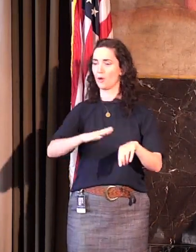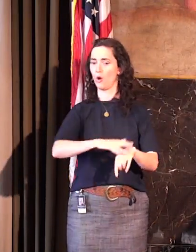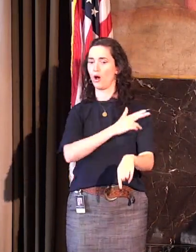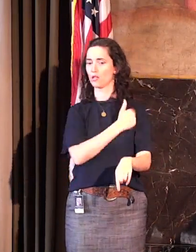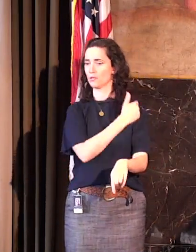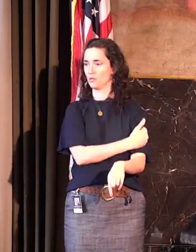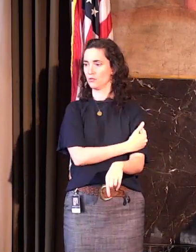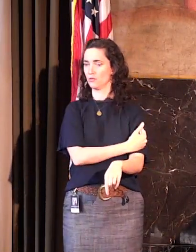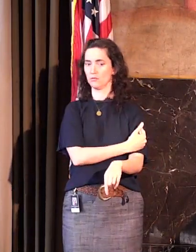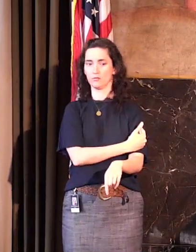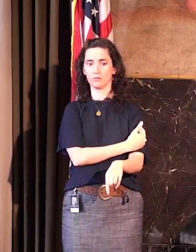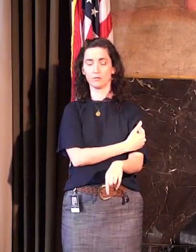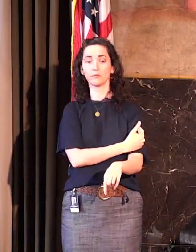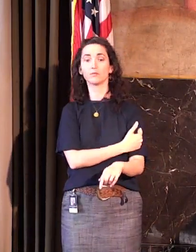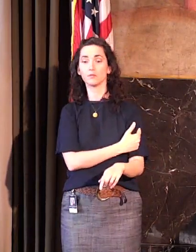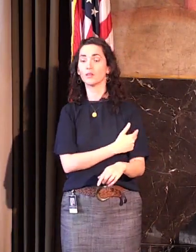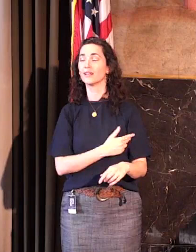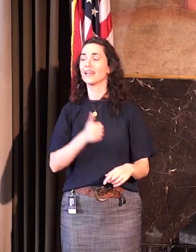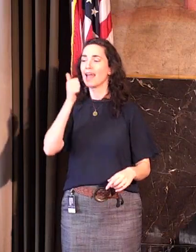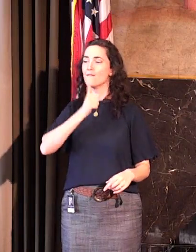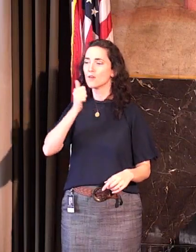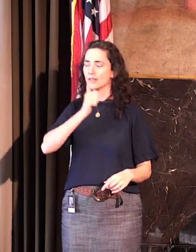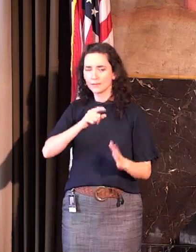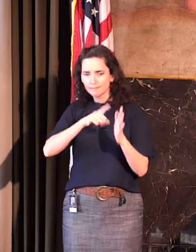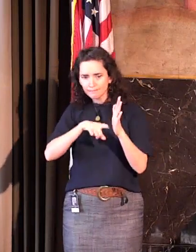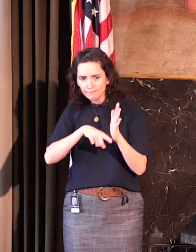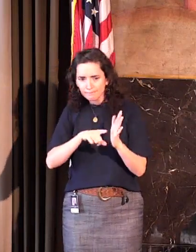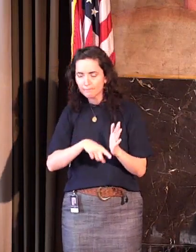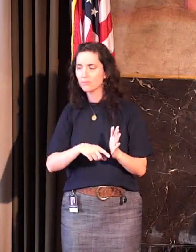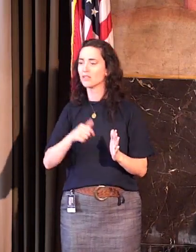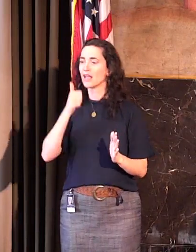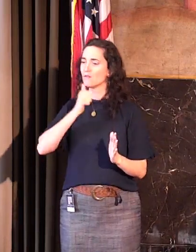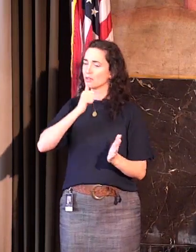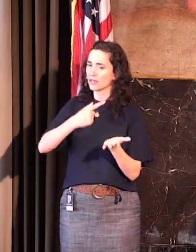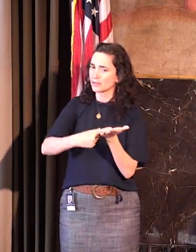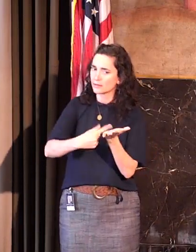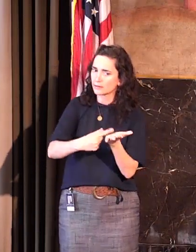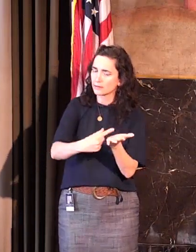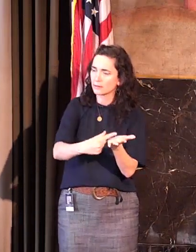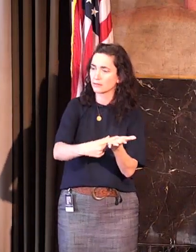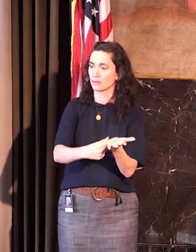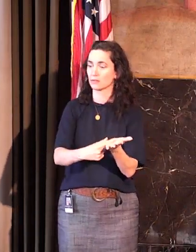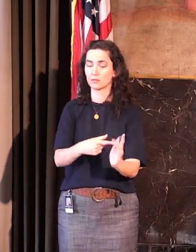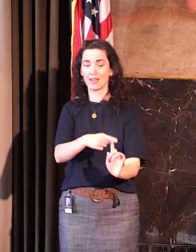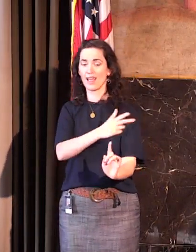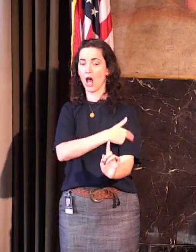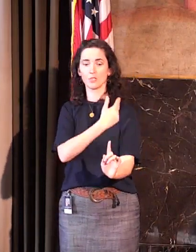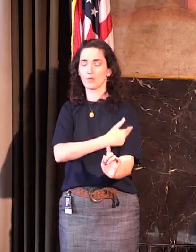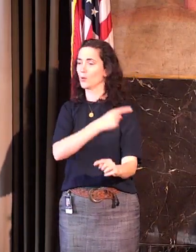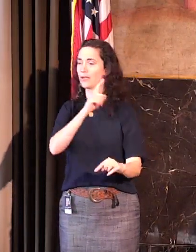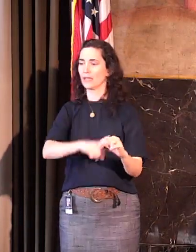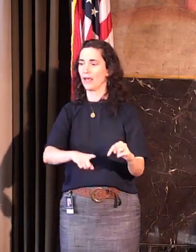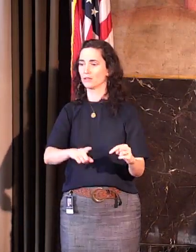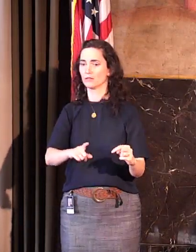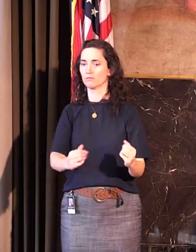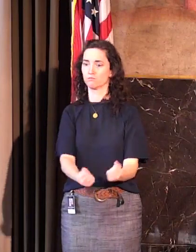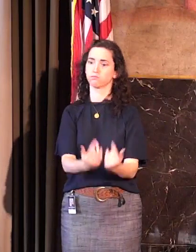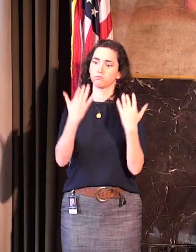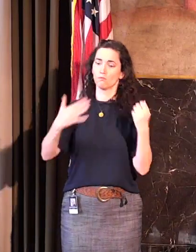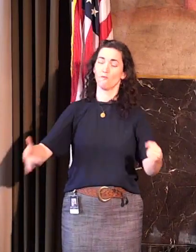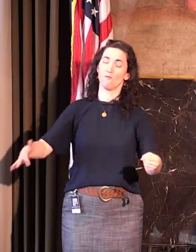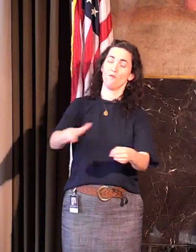And that's something we look at every single day. We talk about it very frequently because that's the one place you just can't get to.